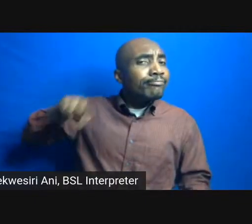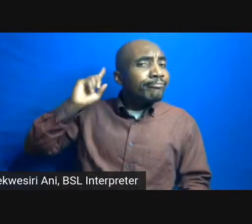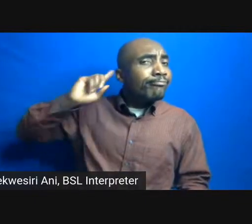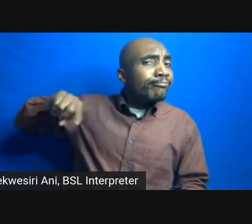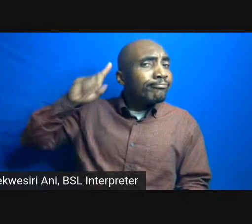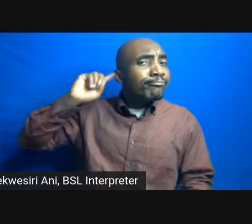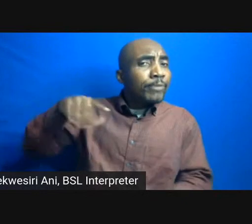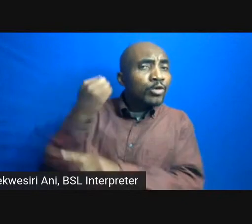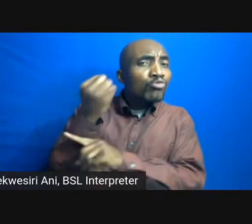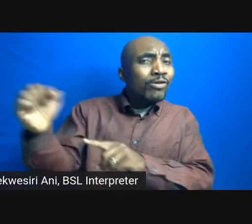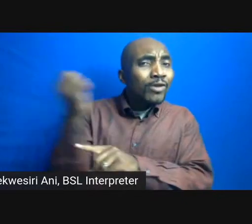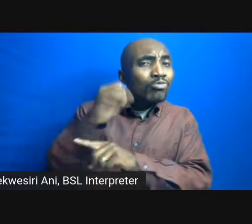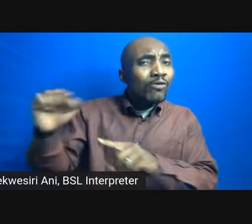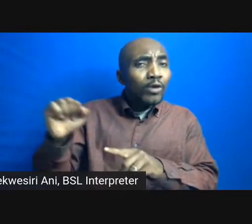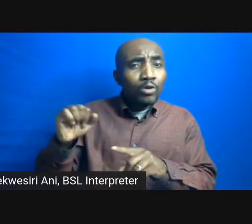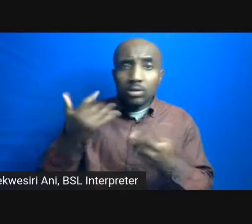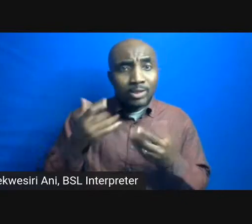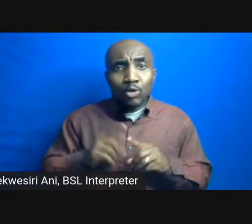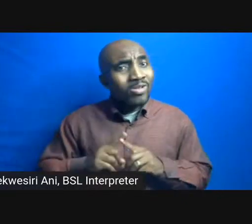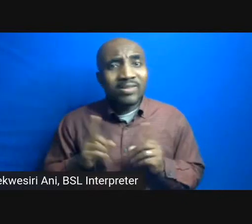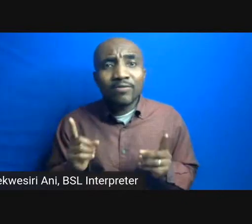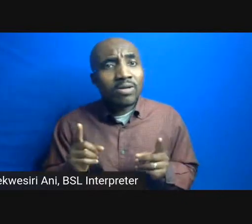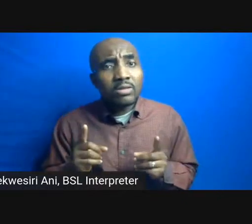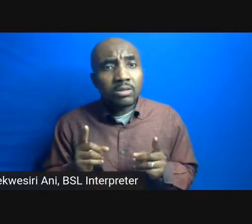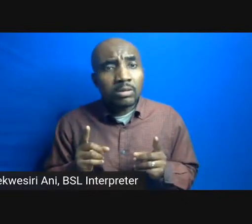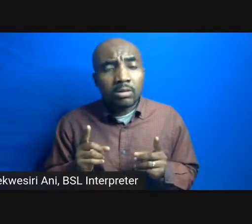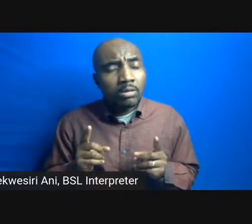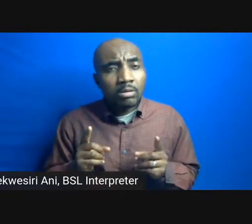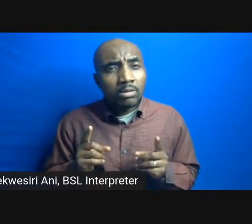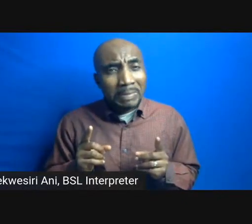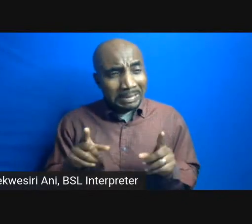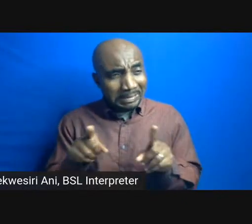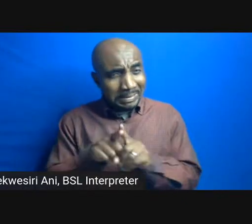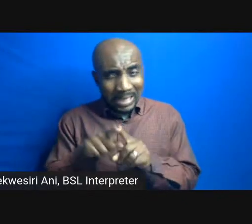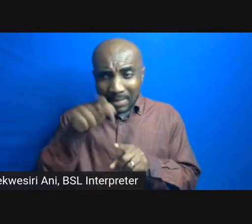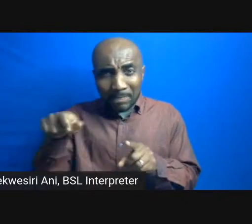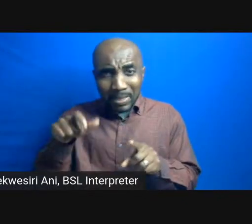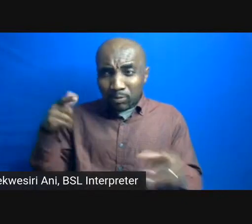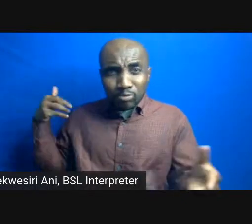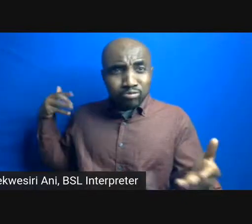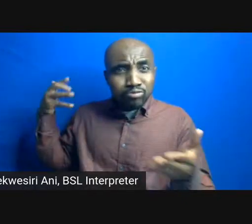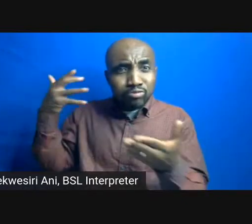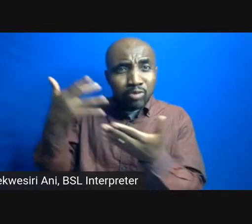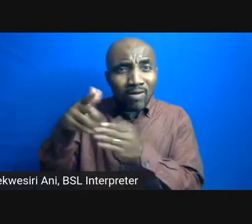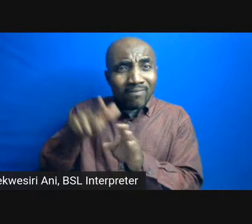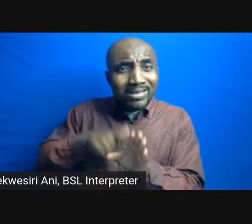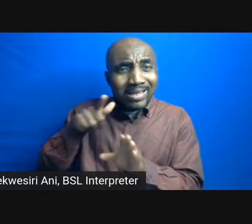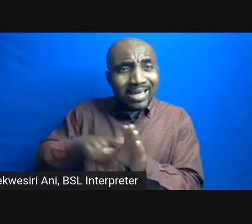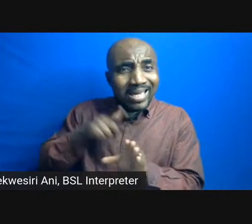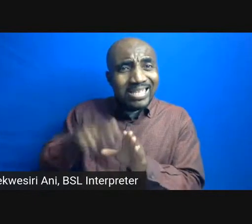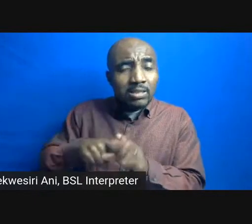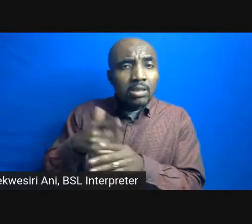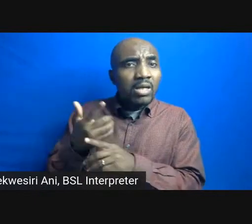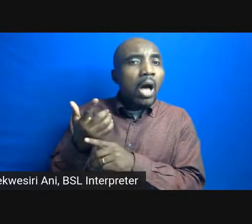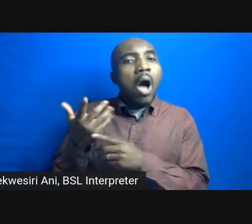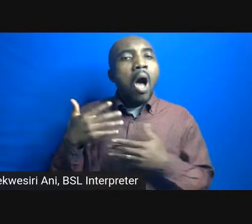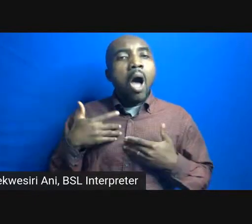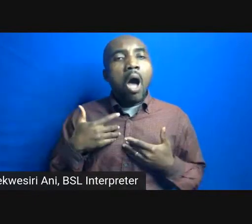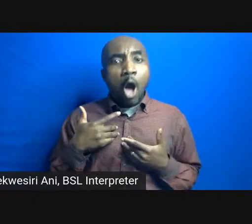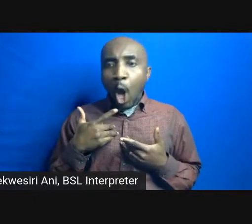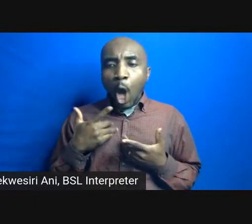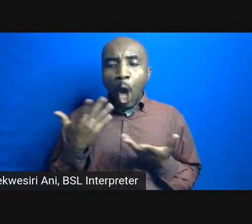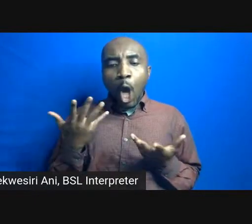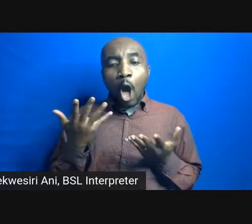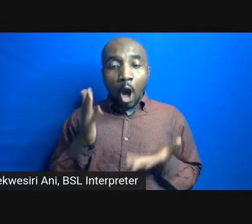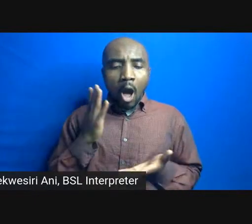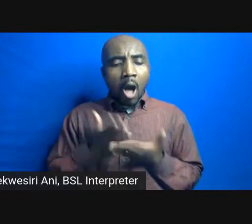is absolutely not different to those who for the last so many years have been in denial about the existence of the